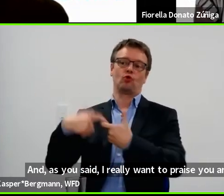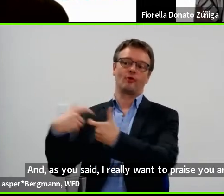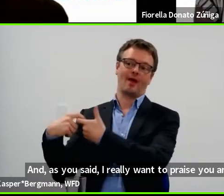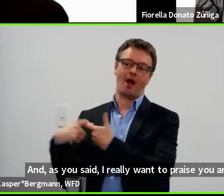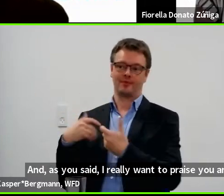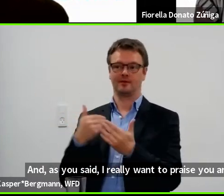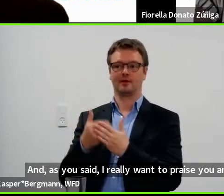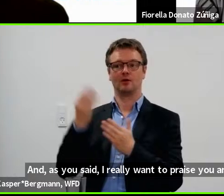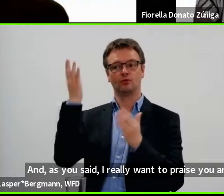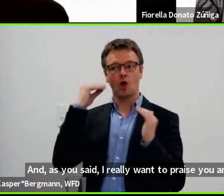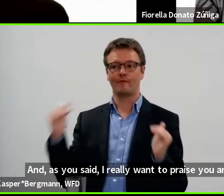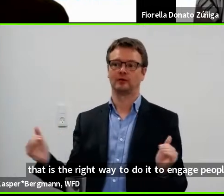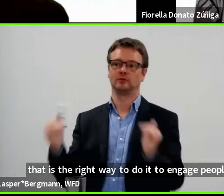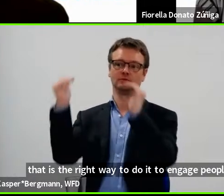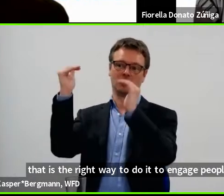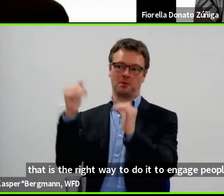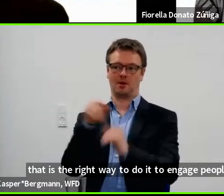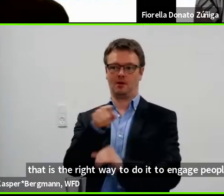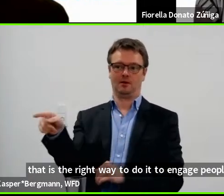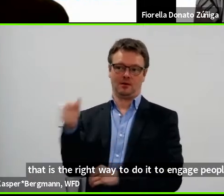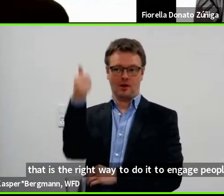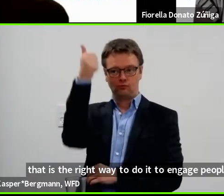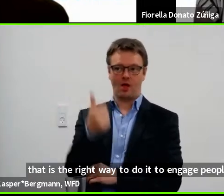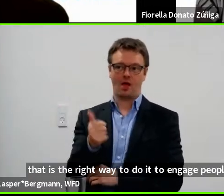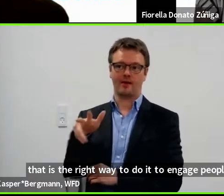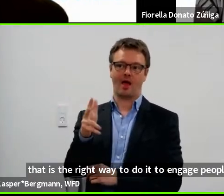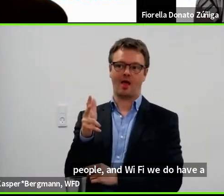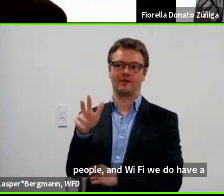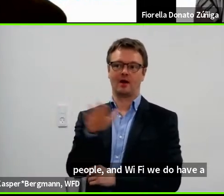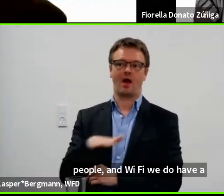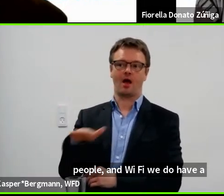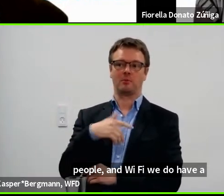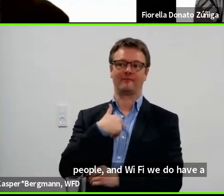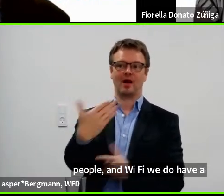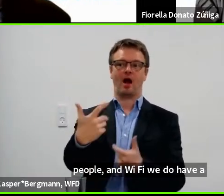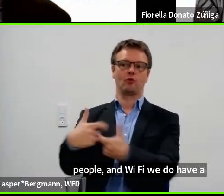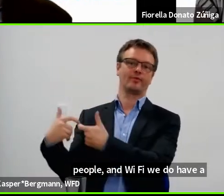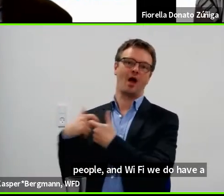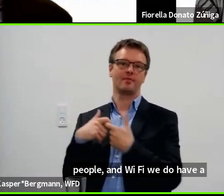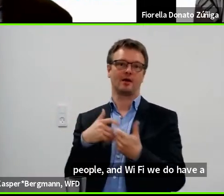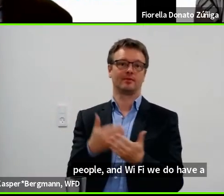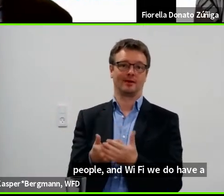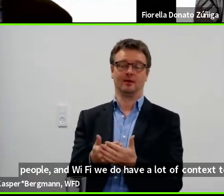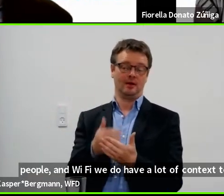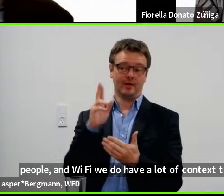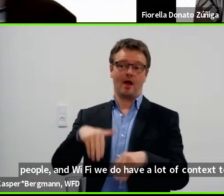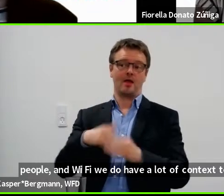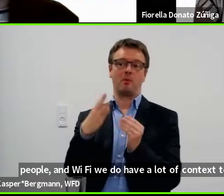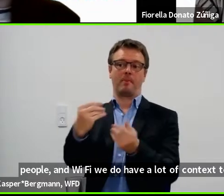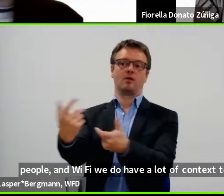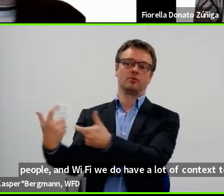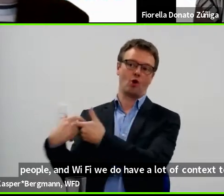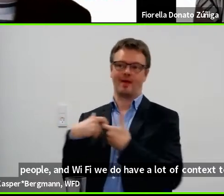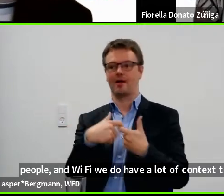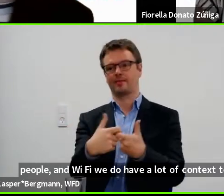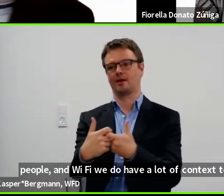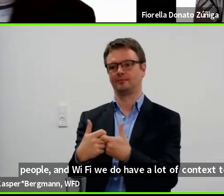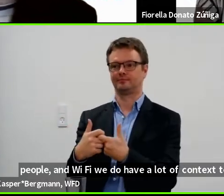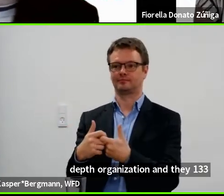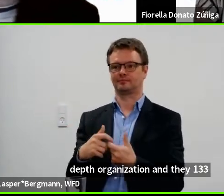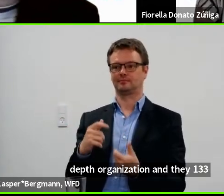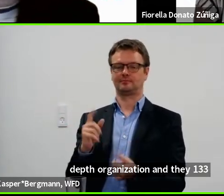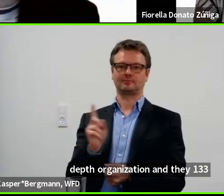people. And WFD, we do have a lot of contacts to all our deaf organizations in the